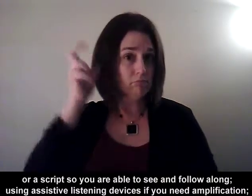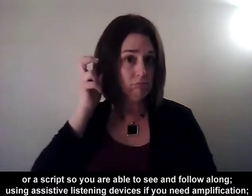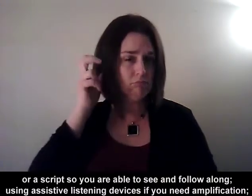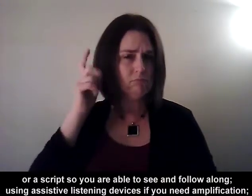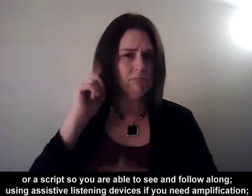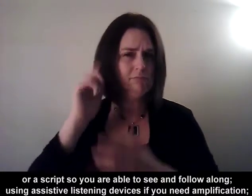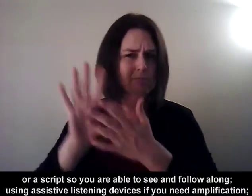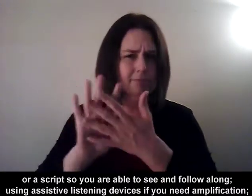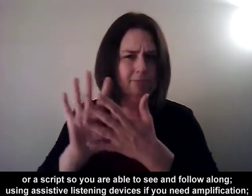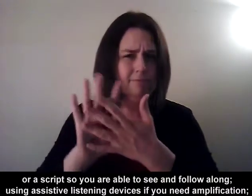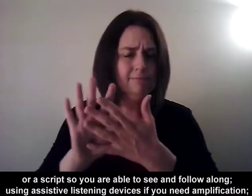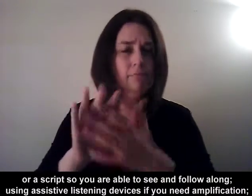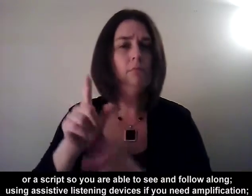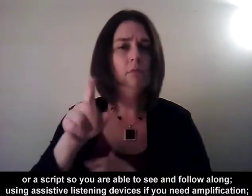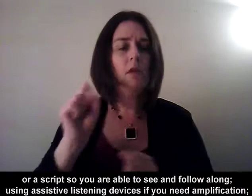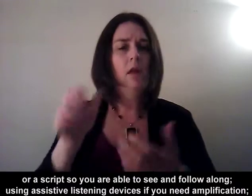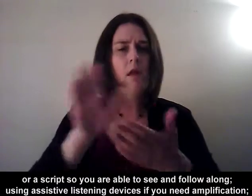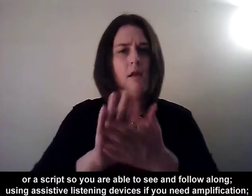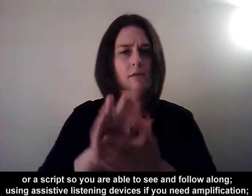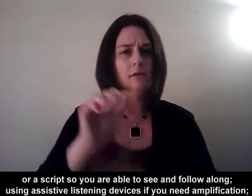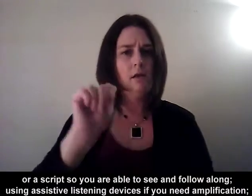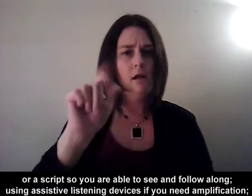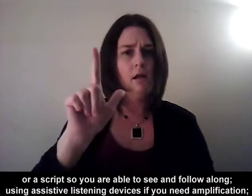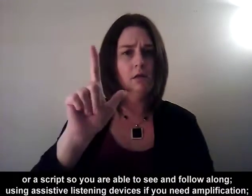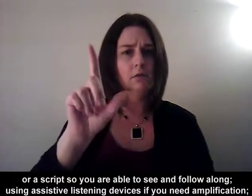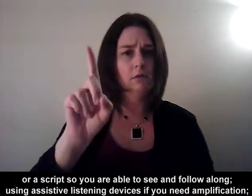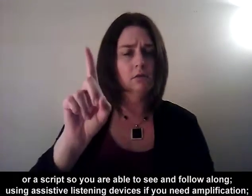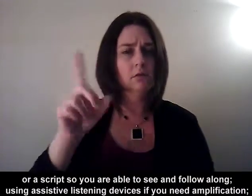using assistive listening devices if you need amplification,